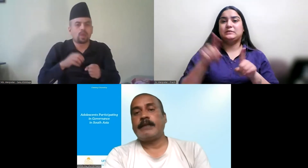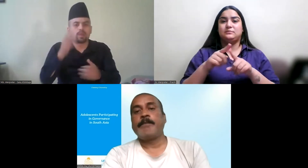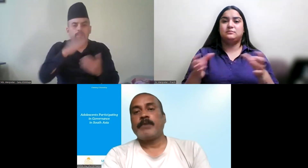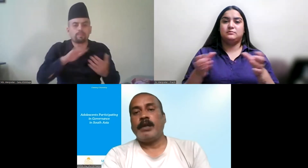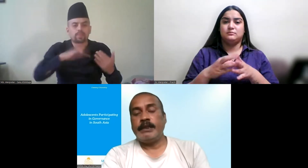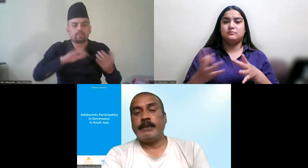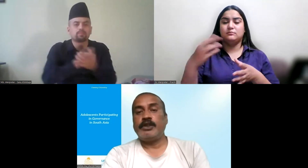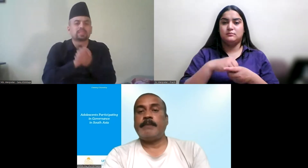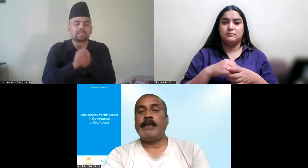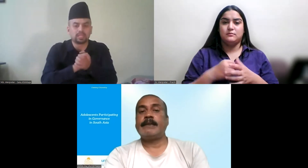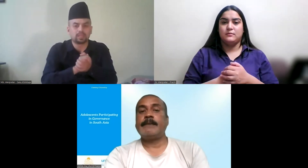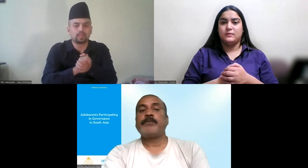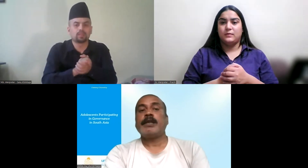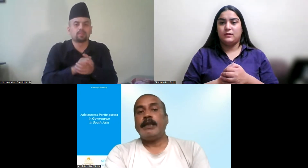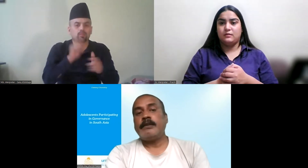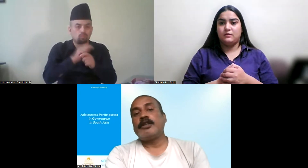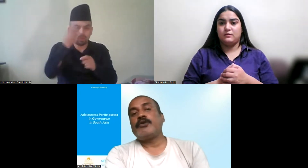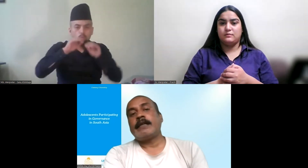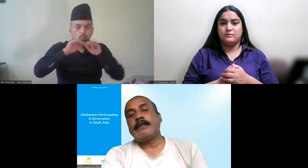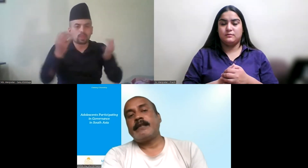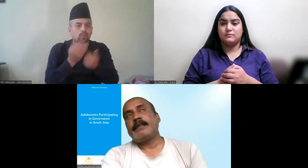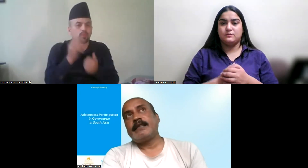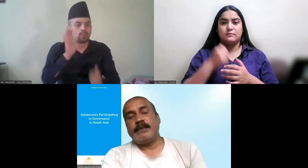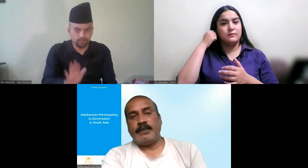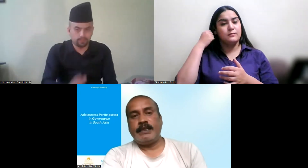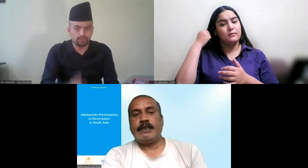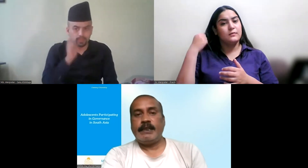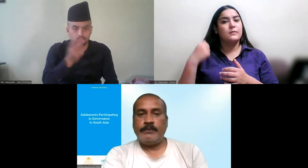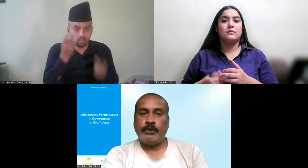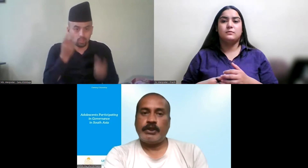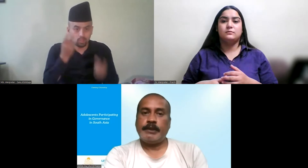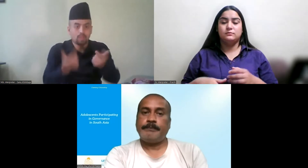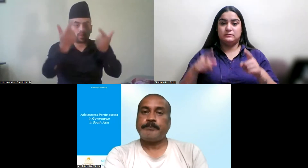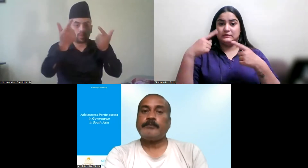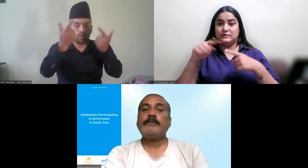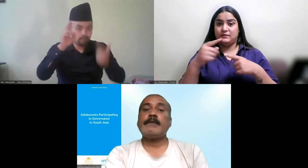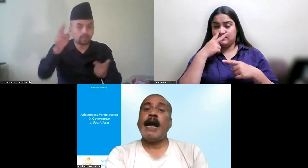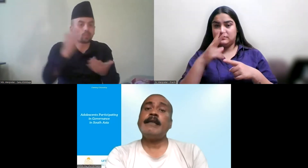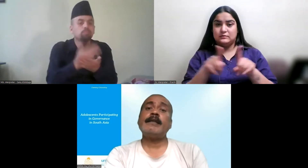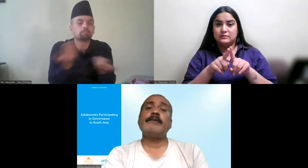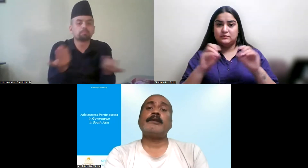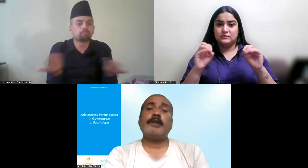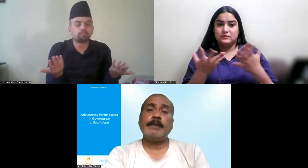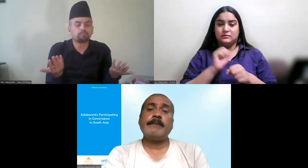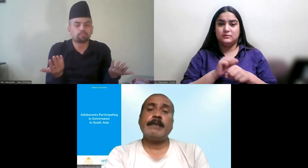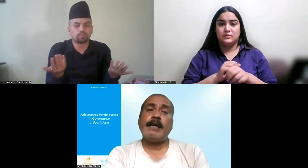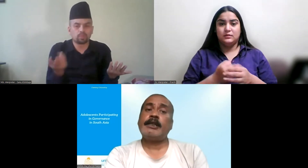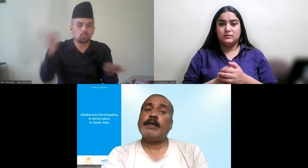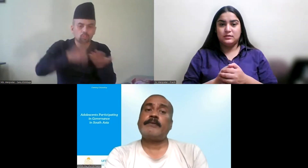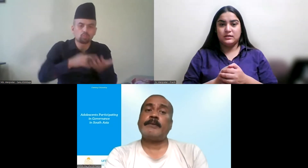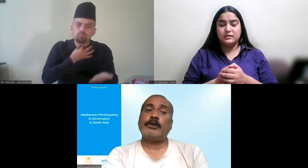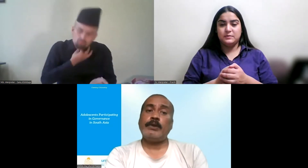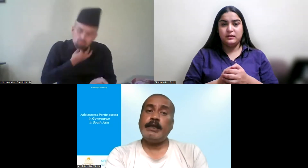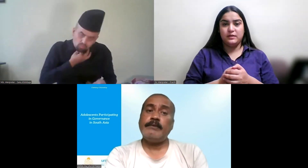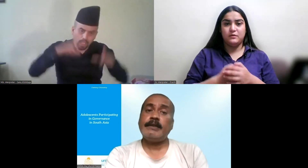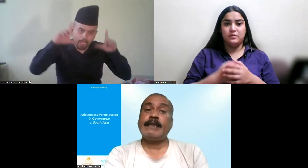ward in the municipalities. In order to accelerate the CFLG in future, higher level of commitments are required